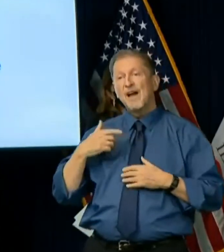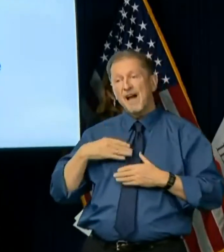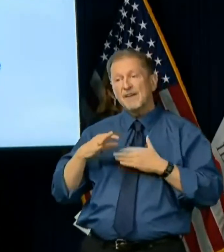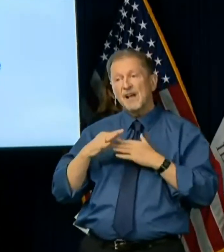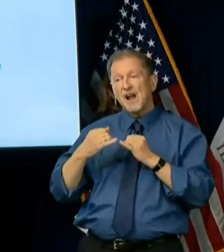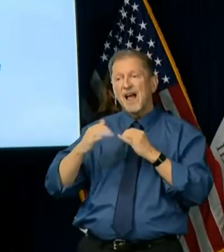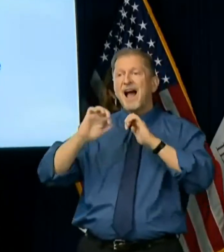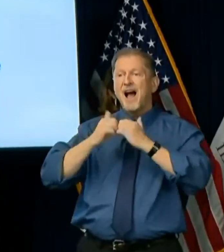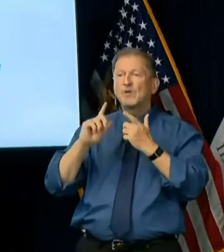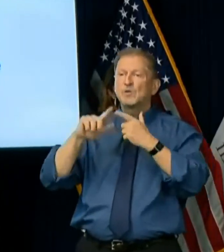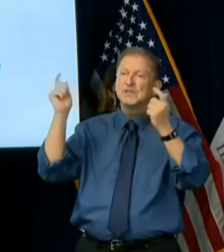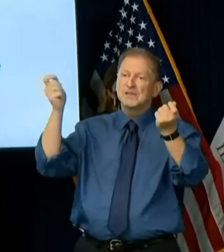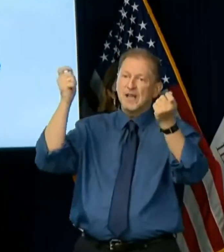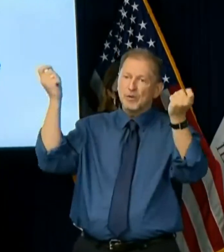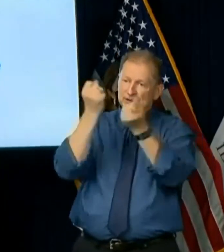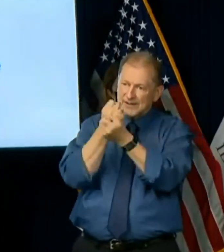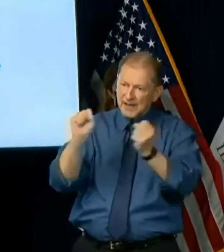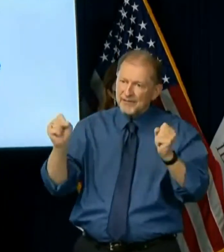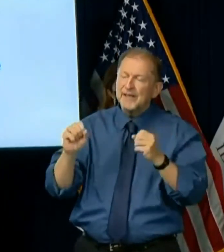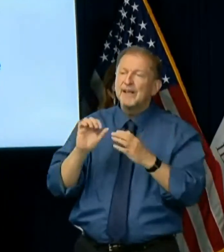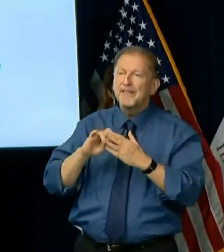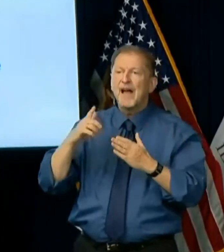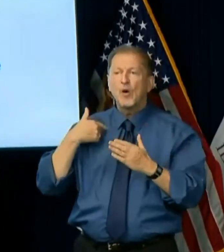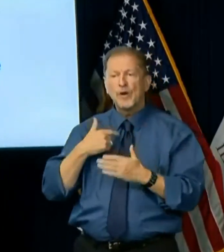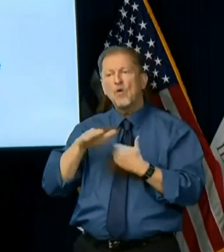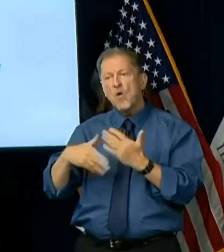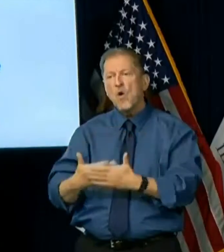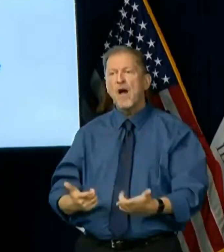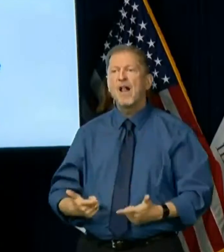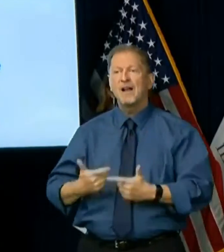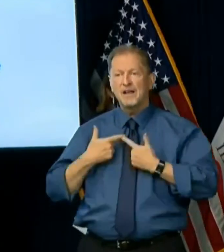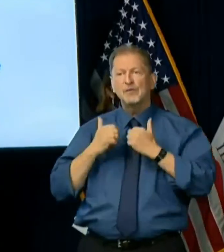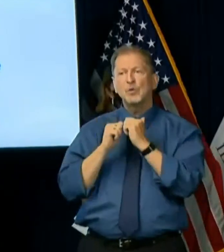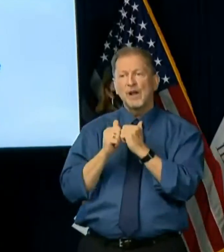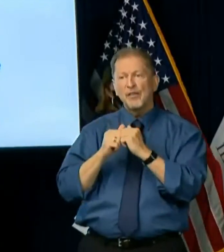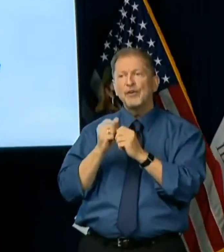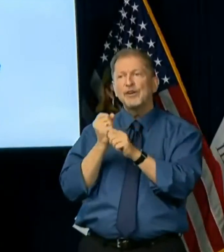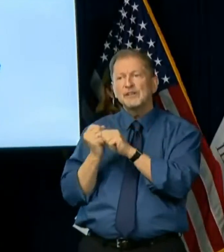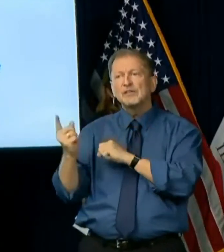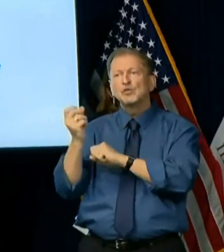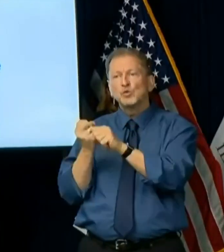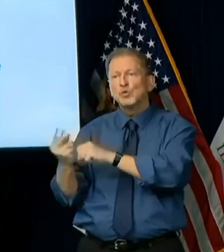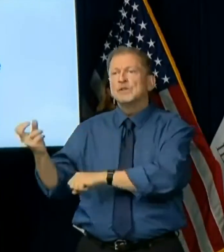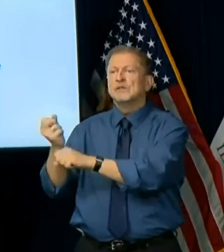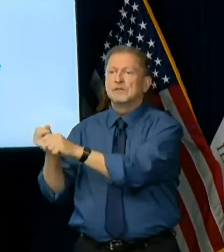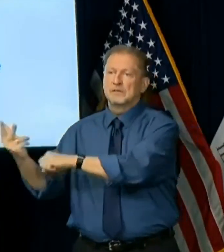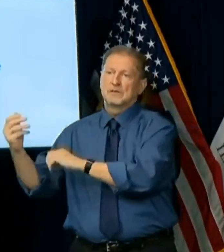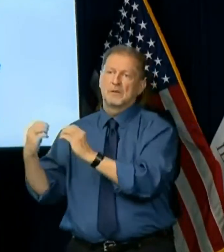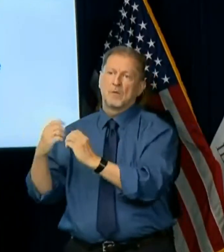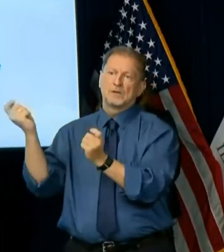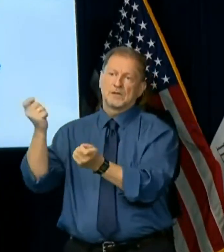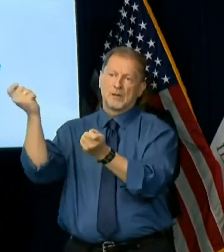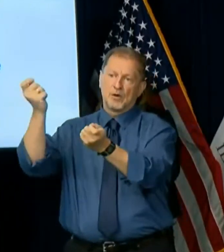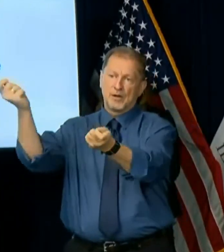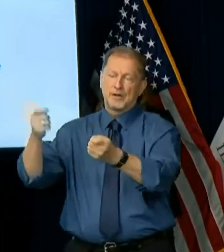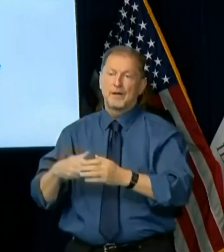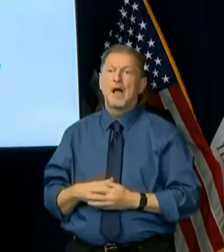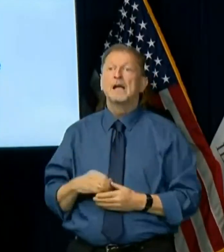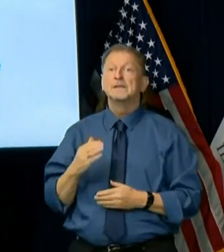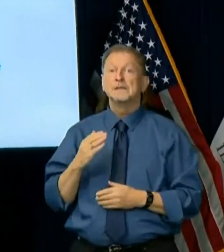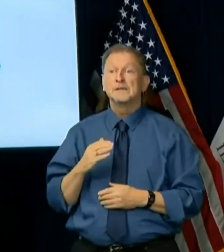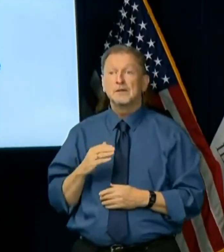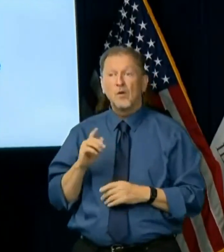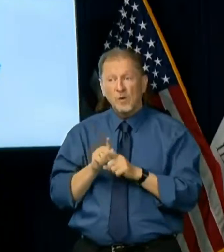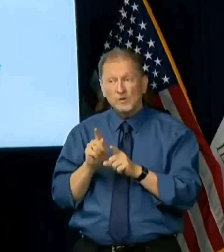safely so that we will have future celebrations to enjoy together. And again, as many people will be going out to